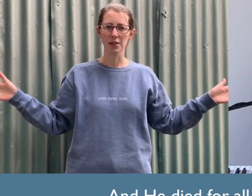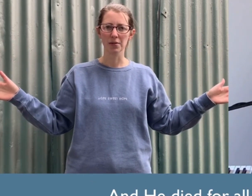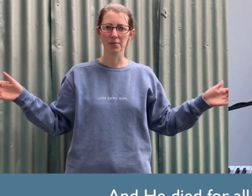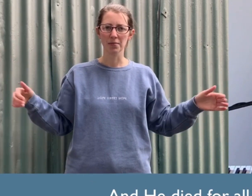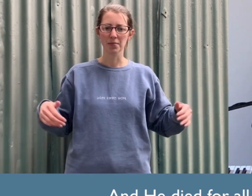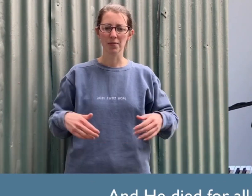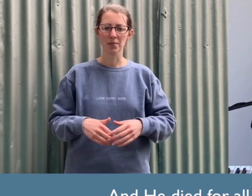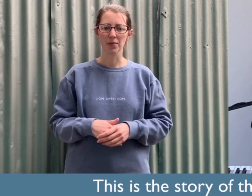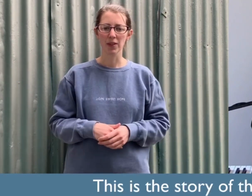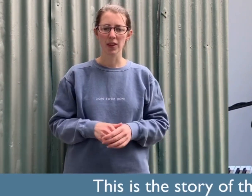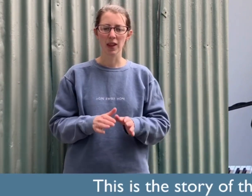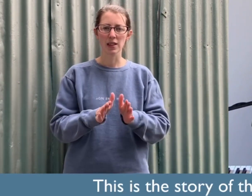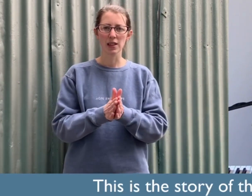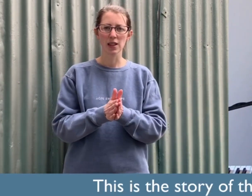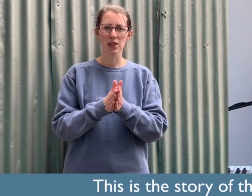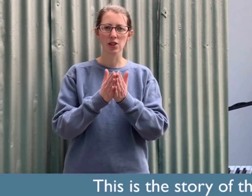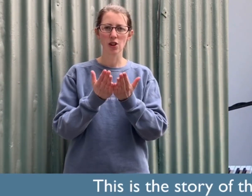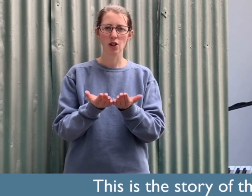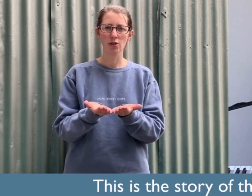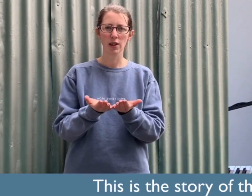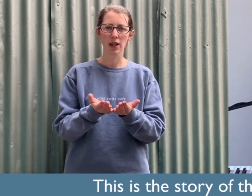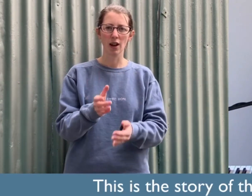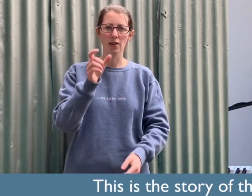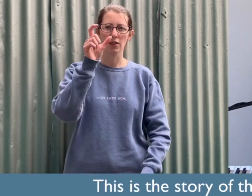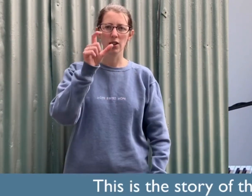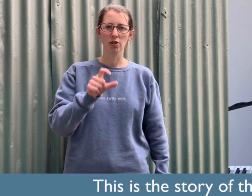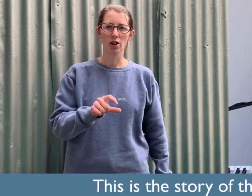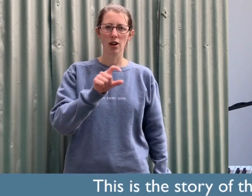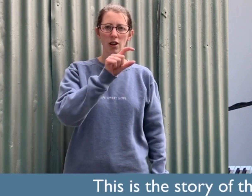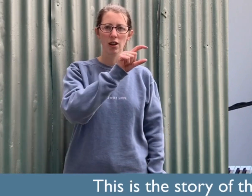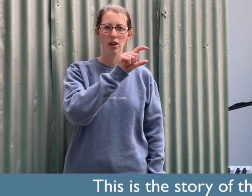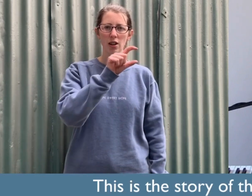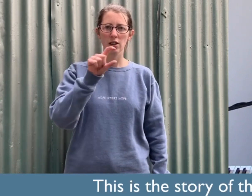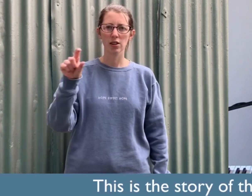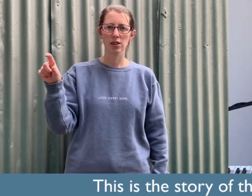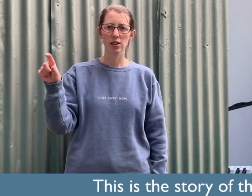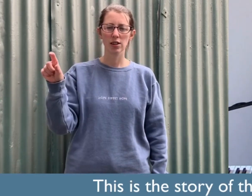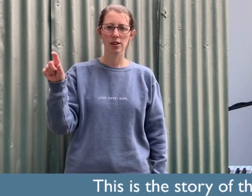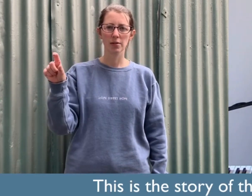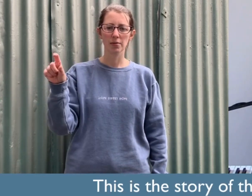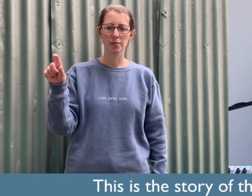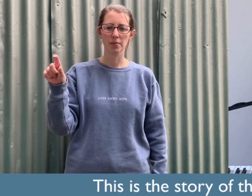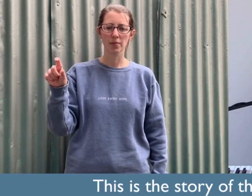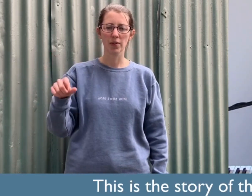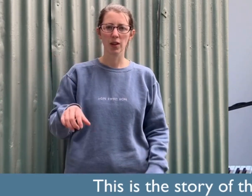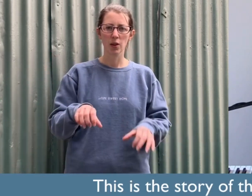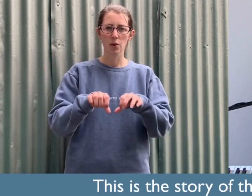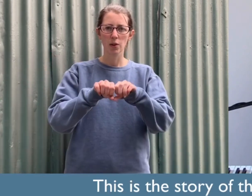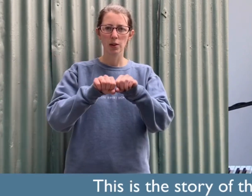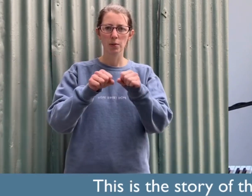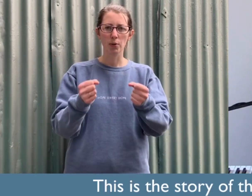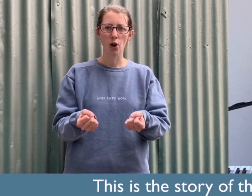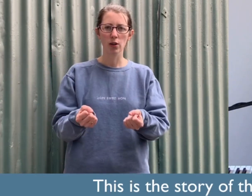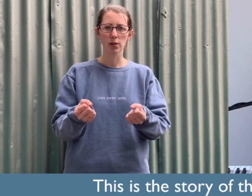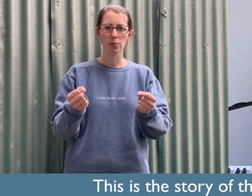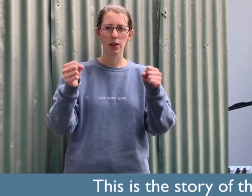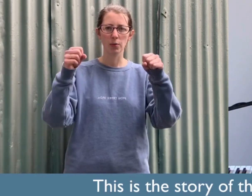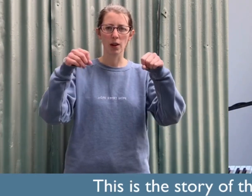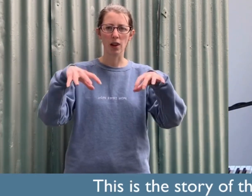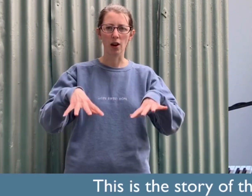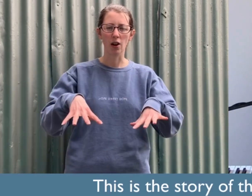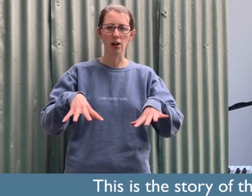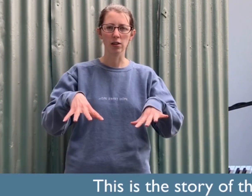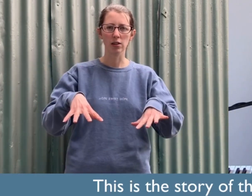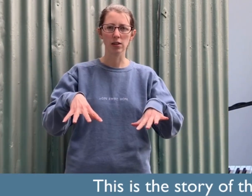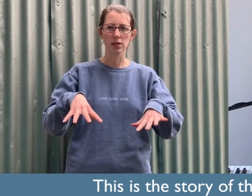us. This is the story of the cross. That we were broken, we